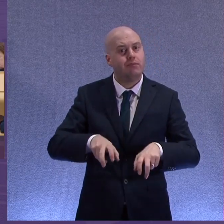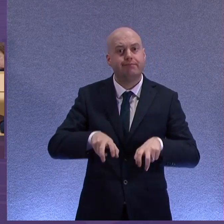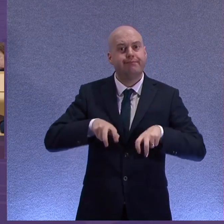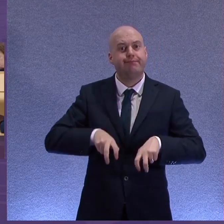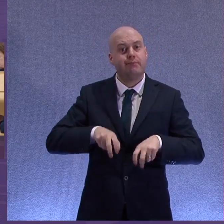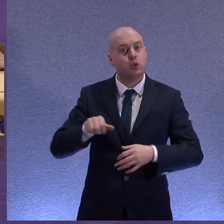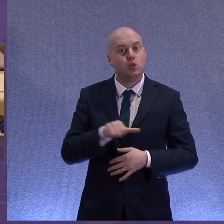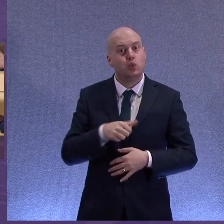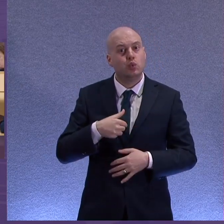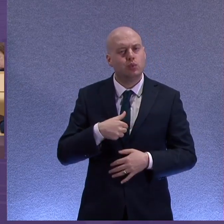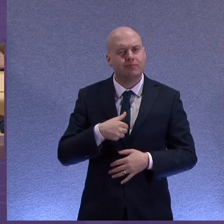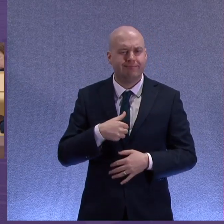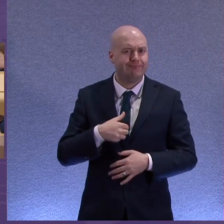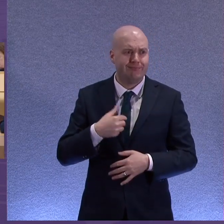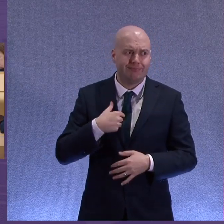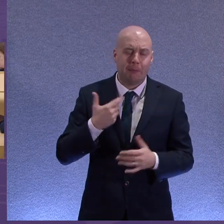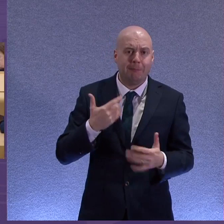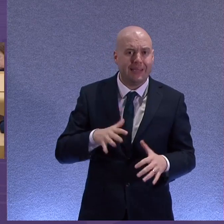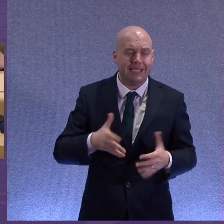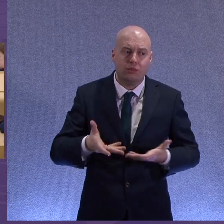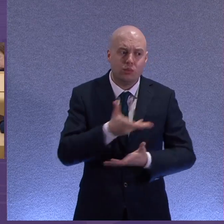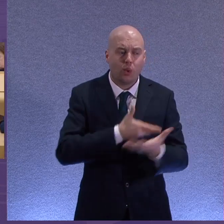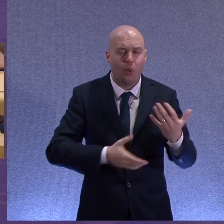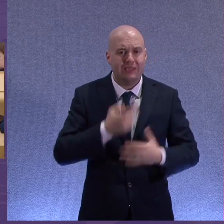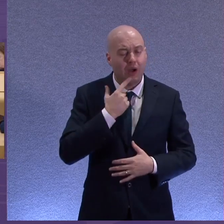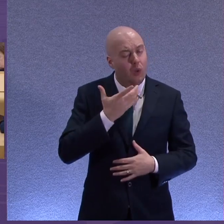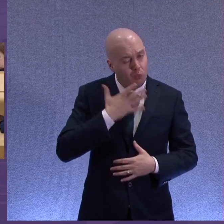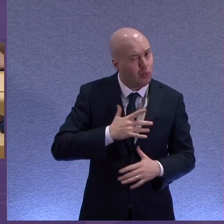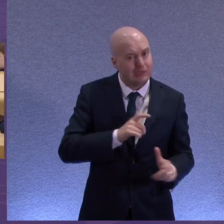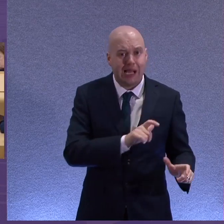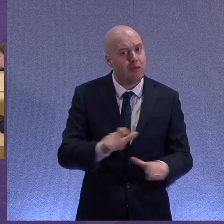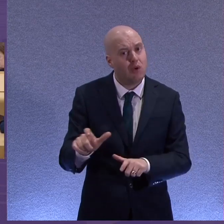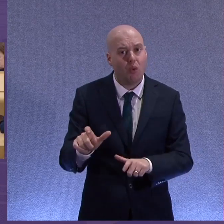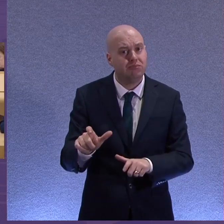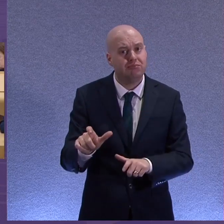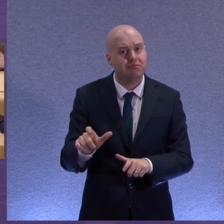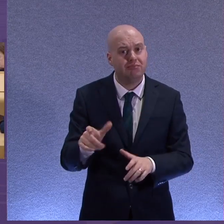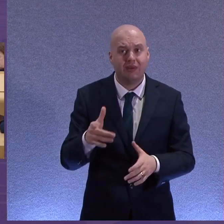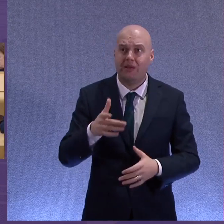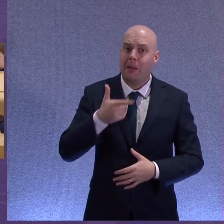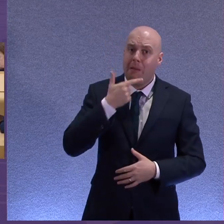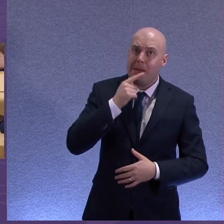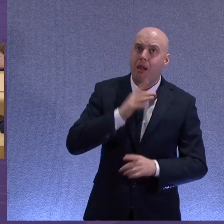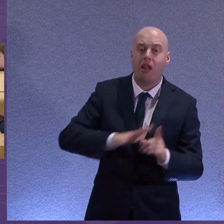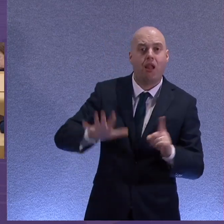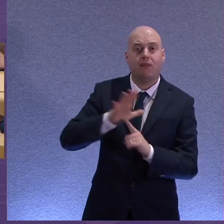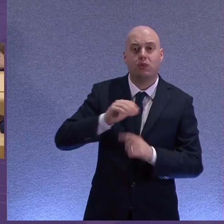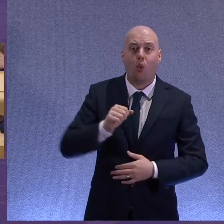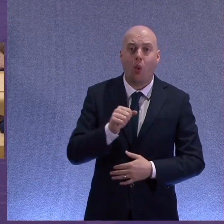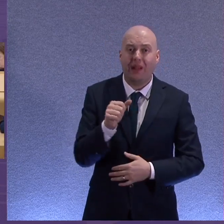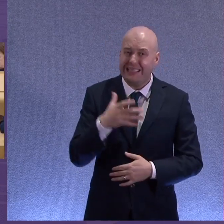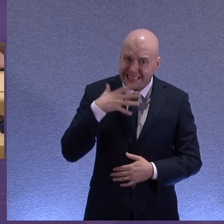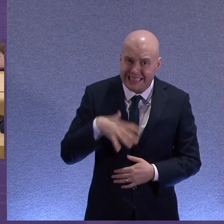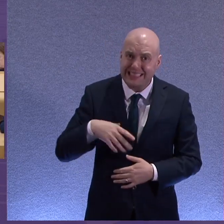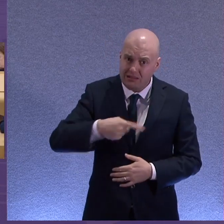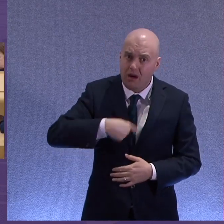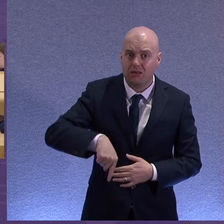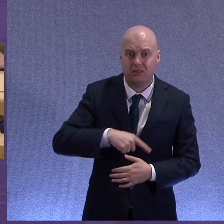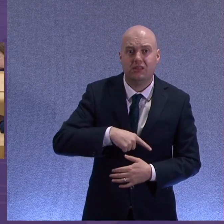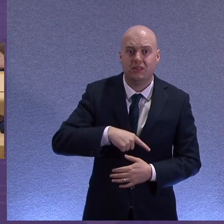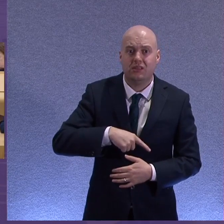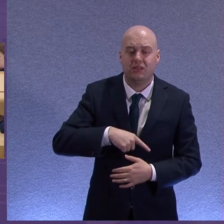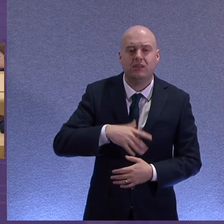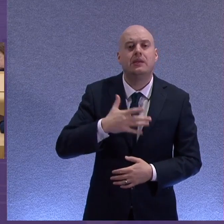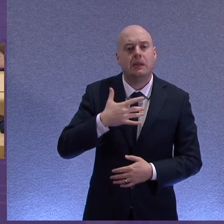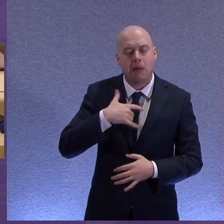is what the people who sent us here would want us to do. So I would ask all parties to consider whether we should go